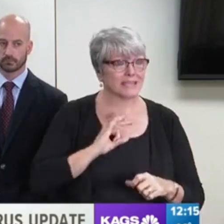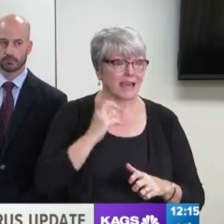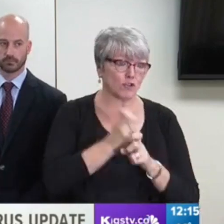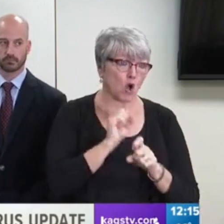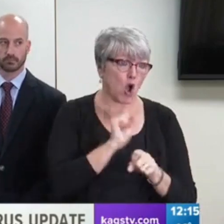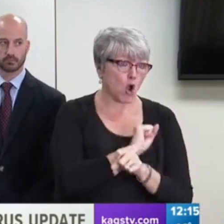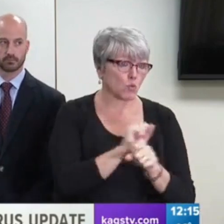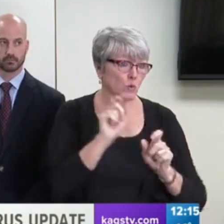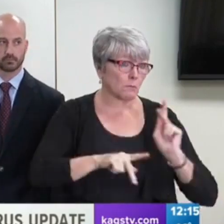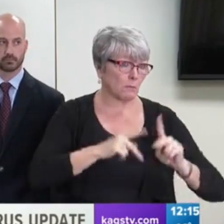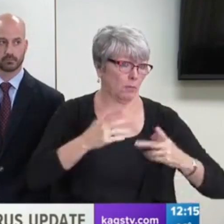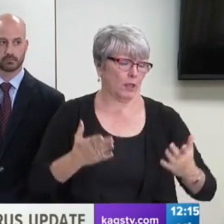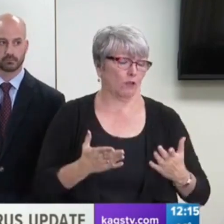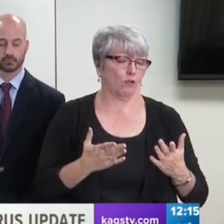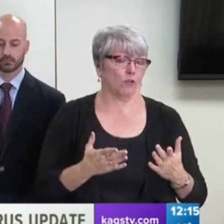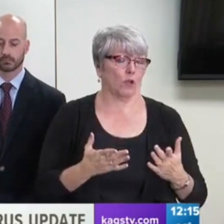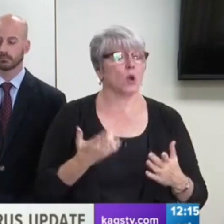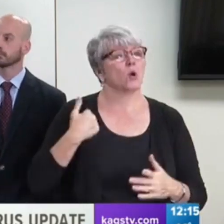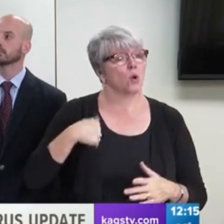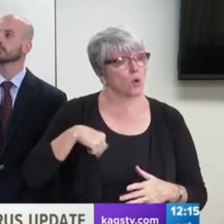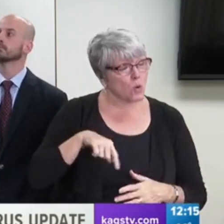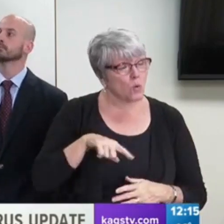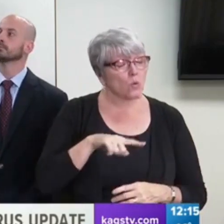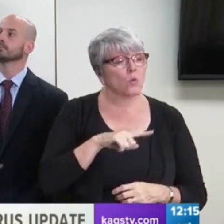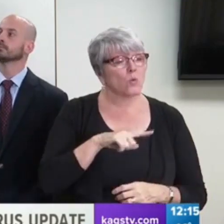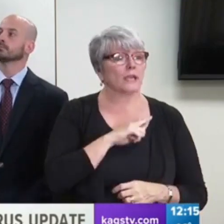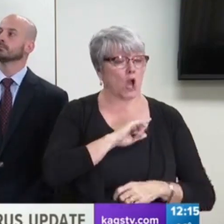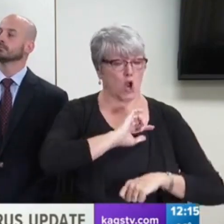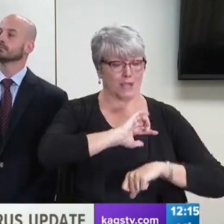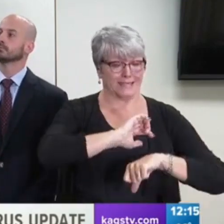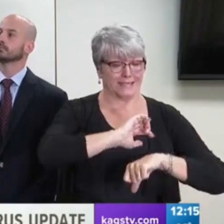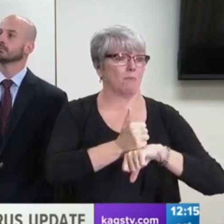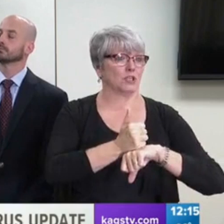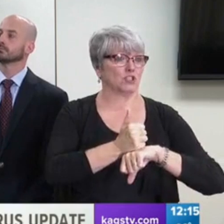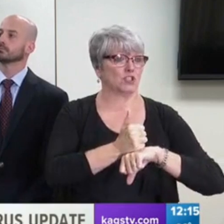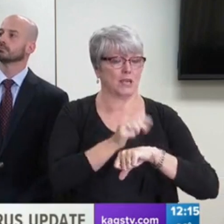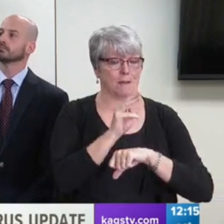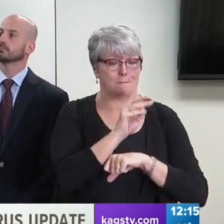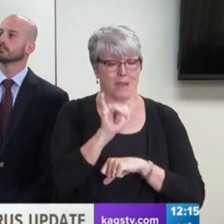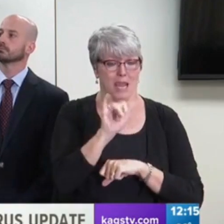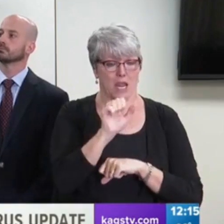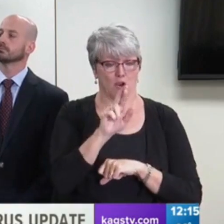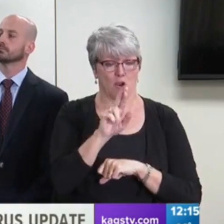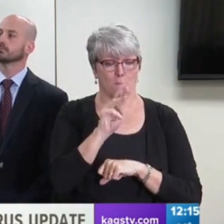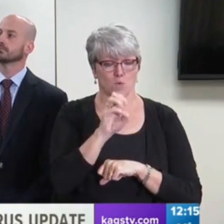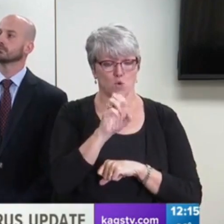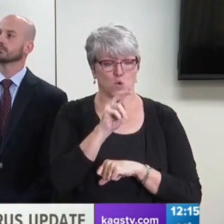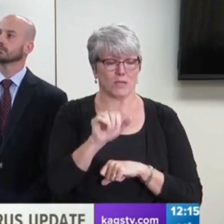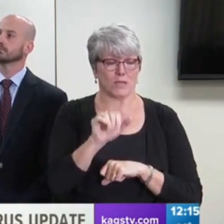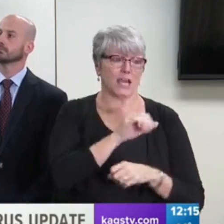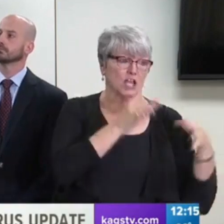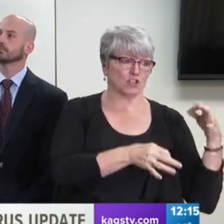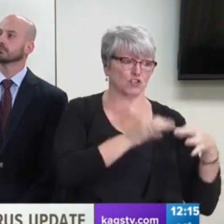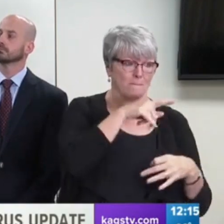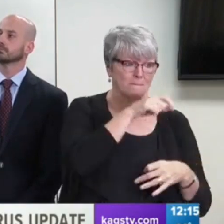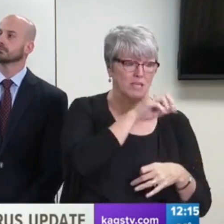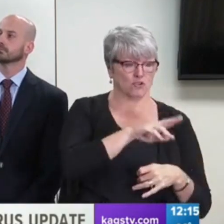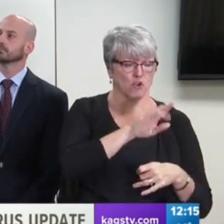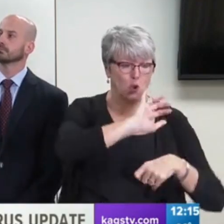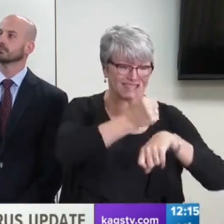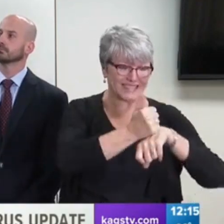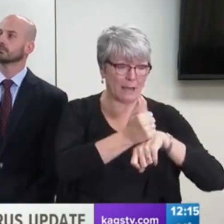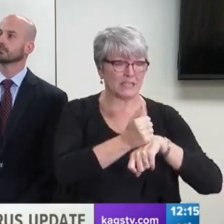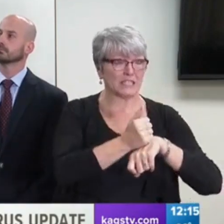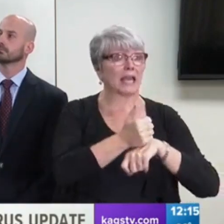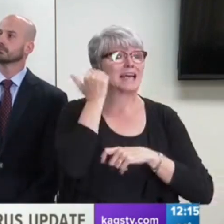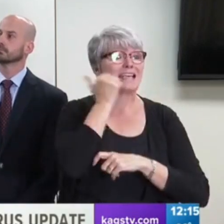here. We are establishing, the Mayor Mooney and I with Judge Peters are establishing at least